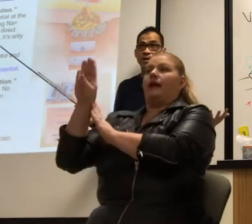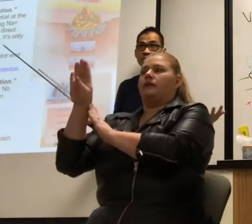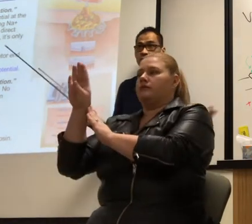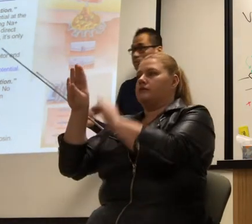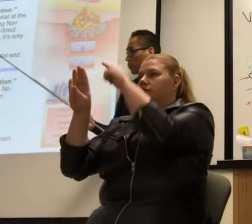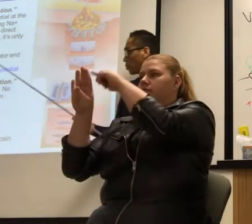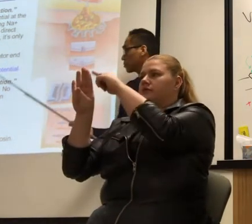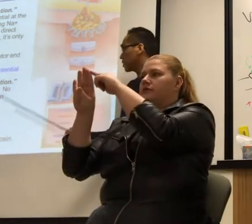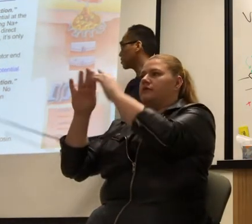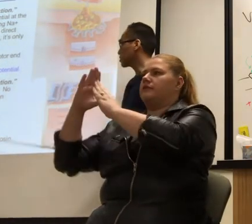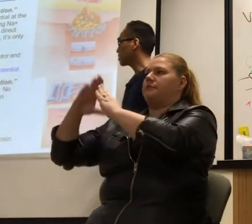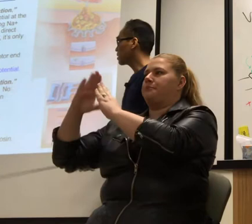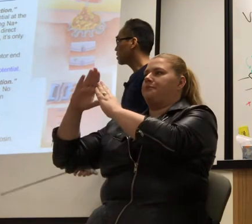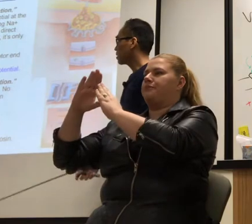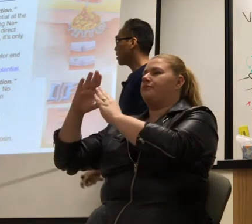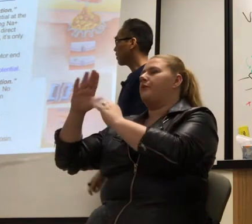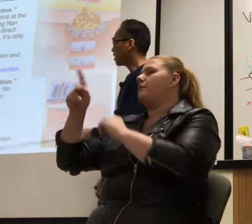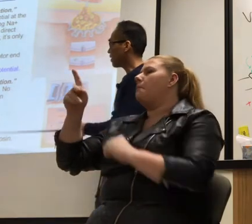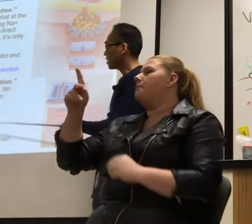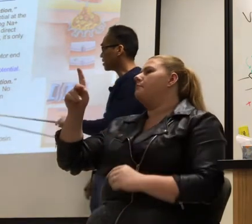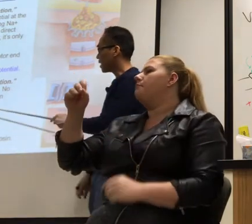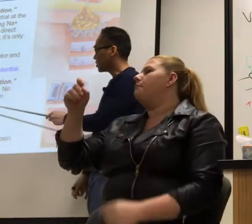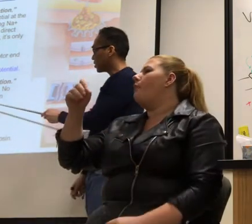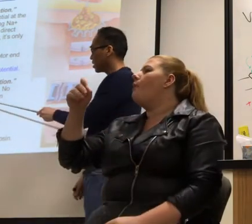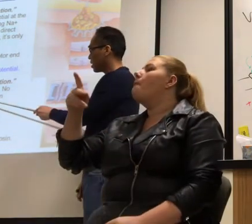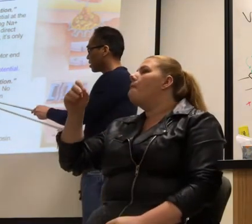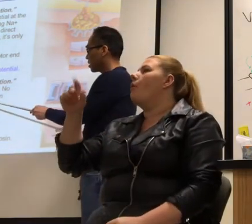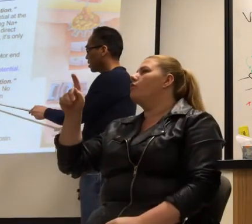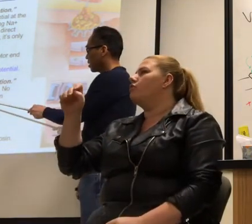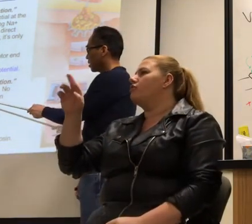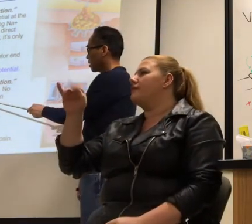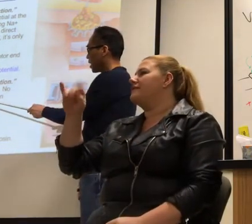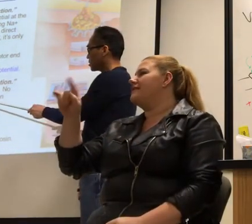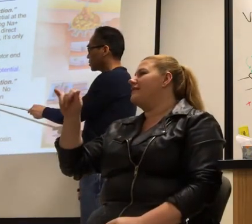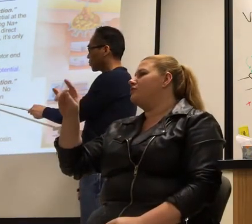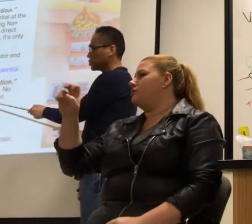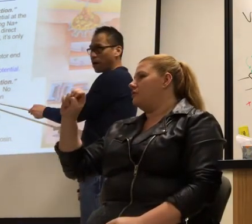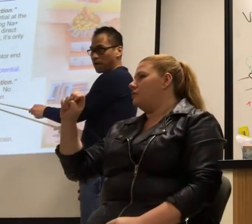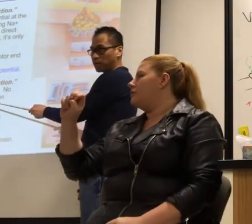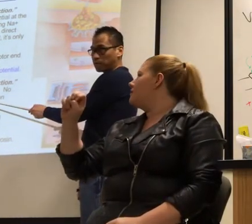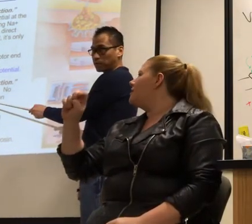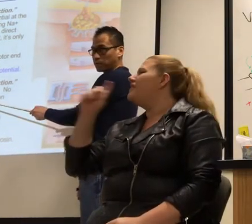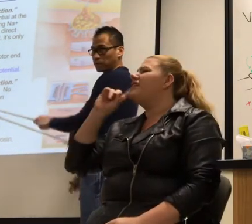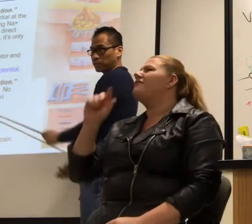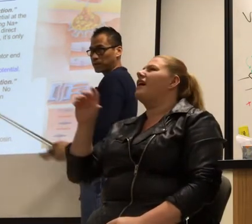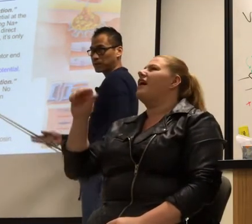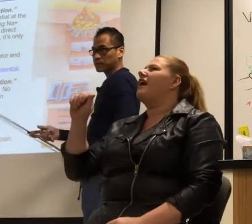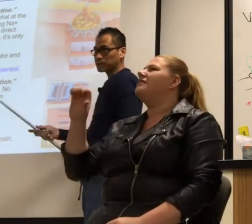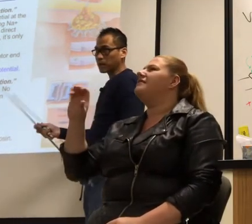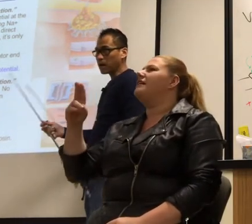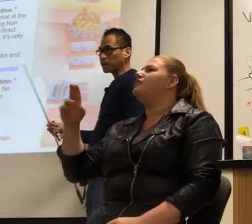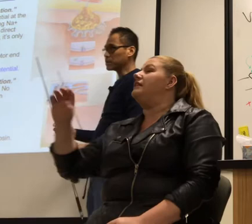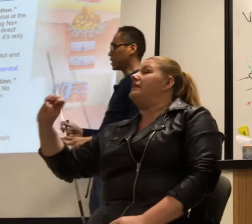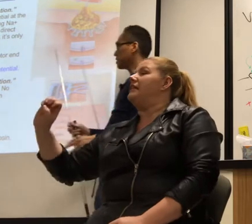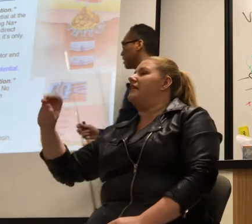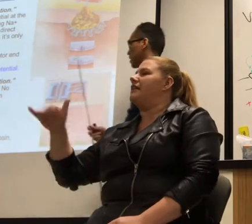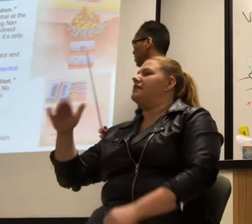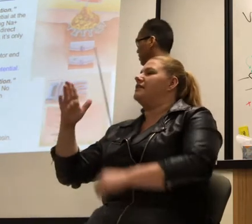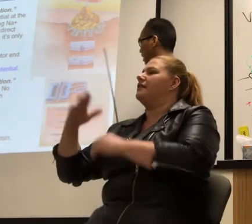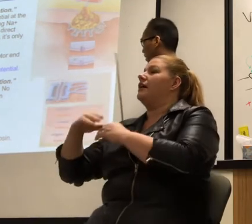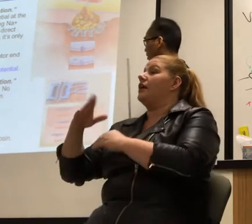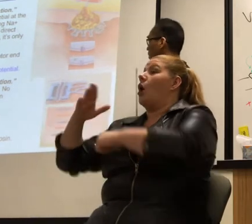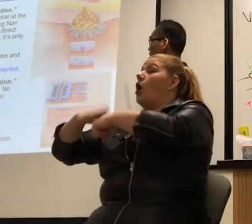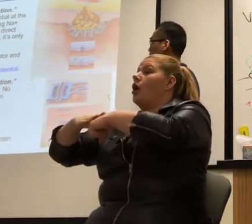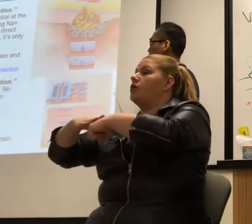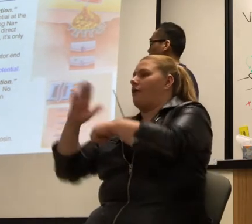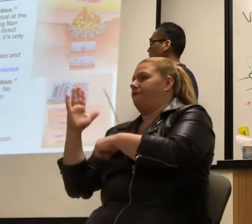action potential of the polarization. Think of ACHE as a switch off, because as long as ACH